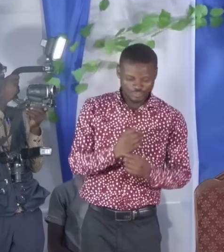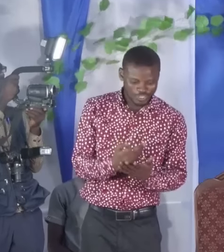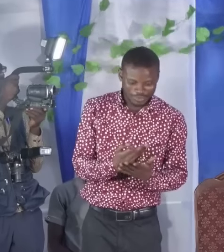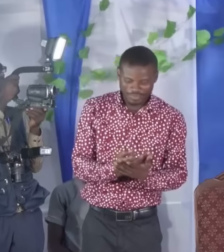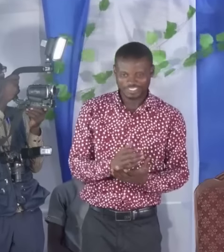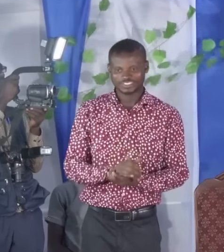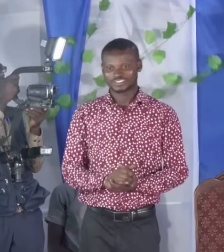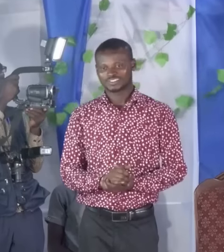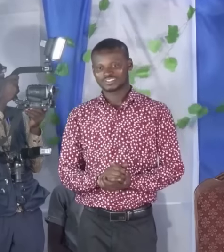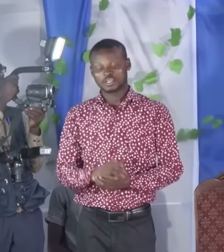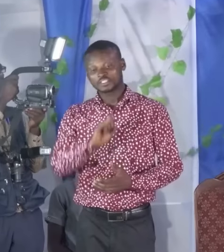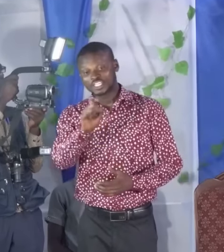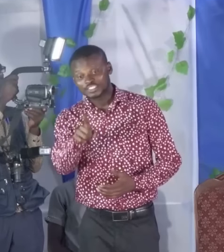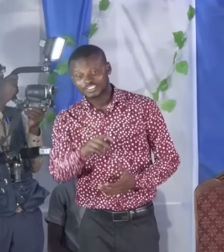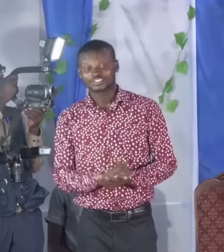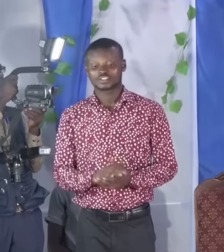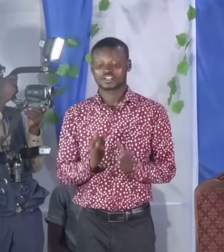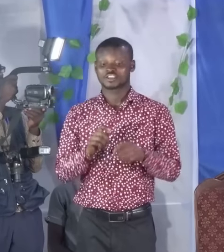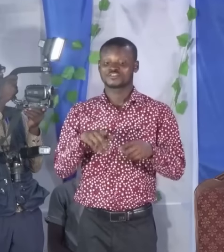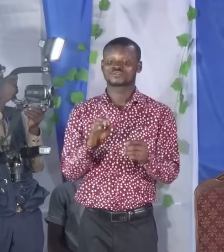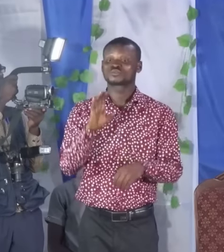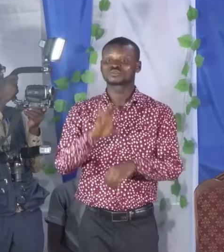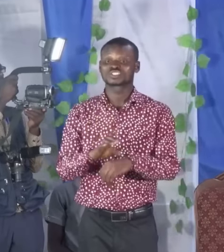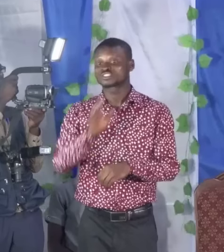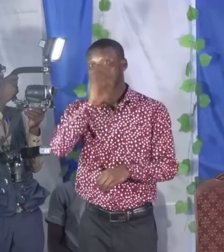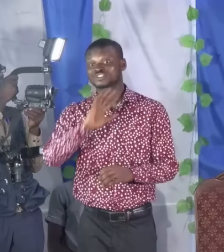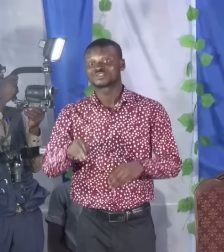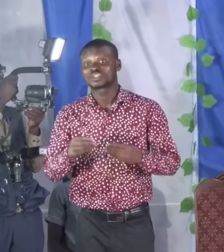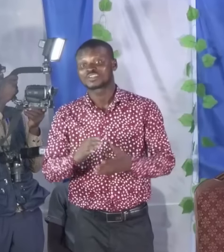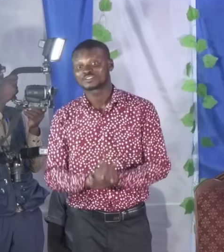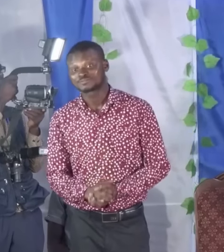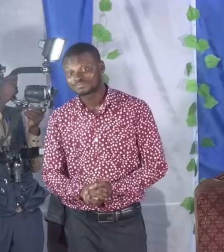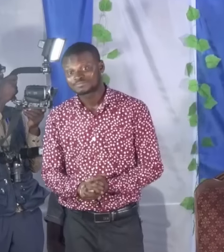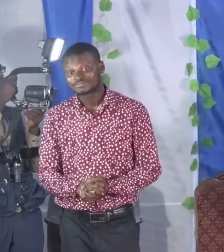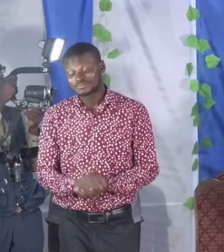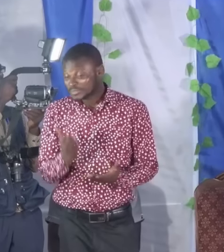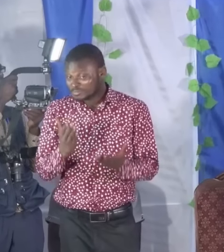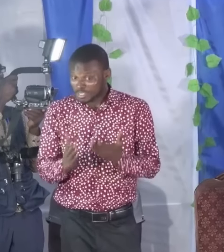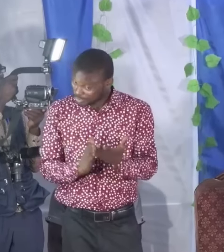collection. A whole nine and go for Dimra. Hey, anyone, your papa.